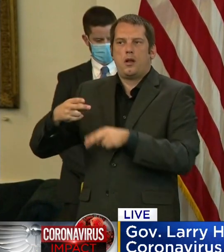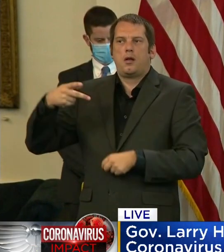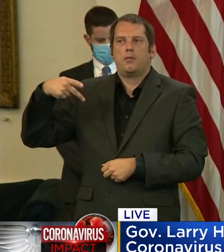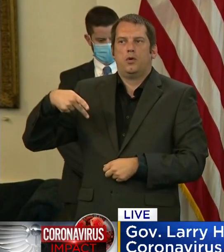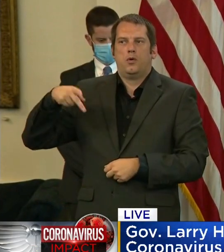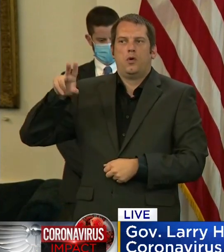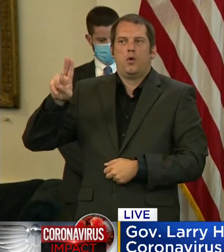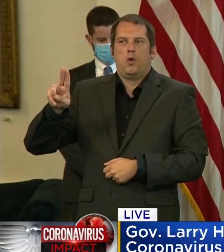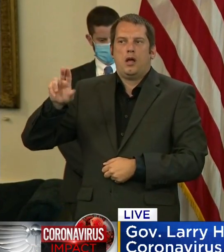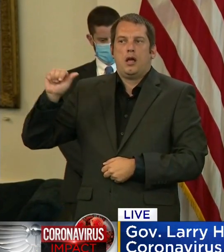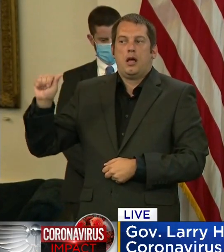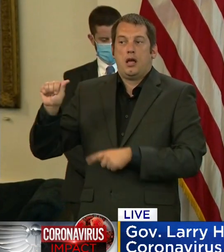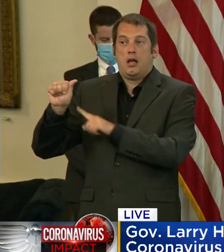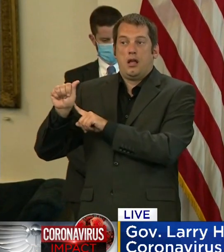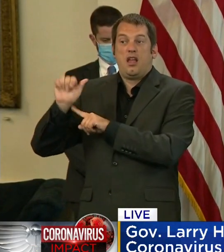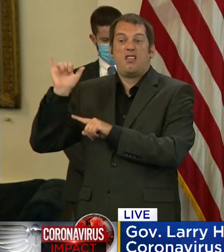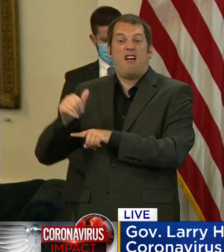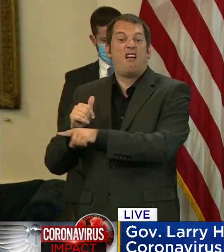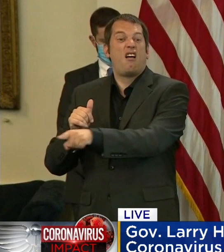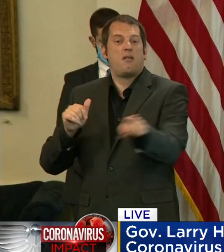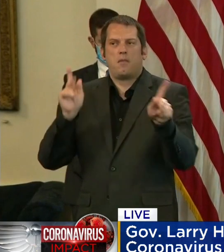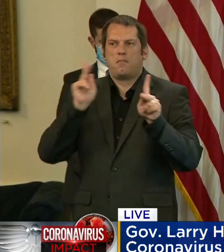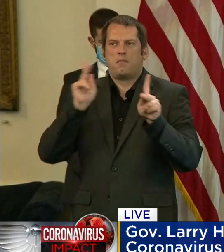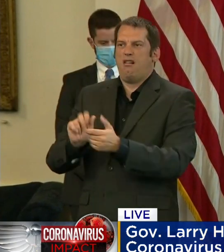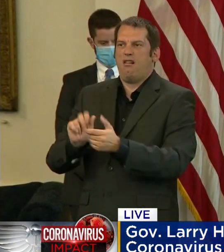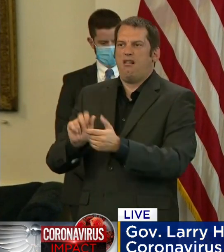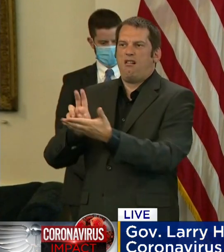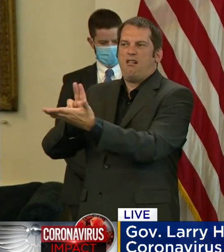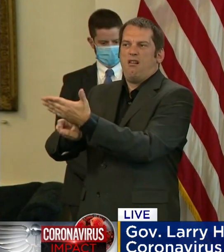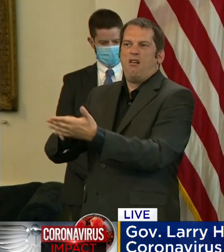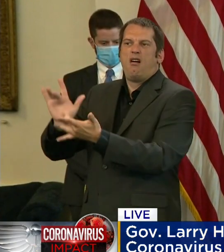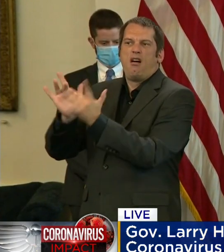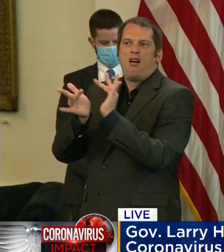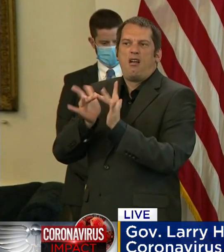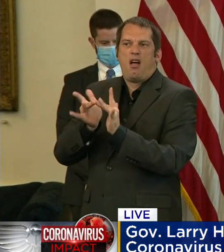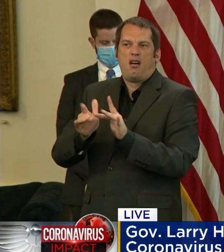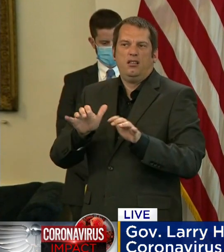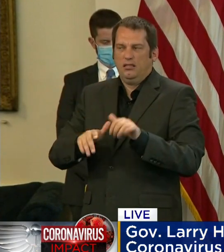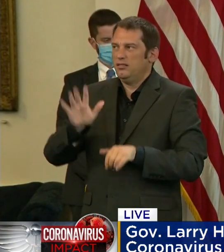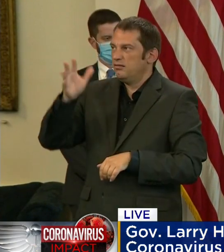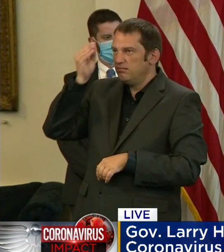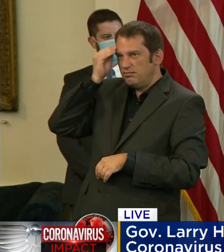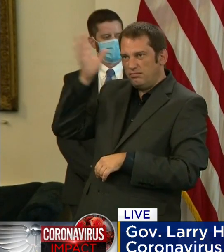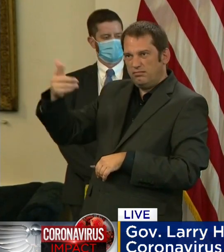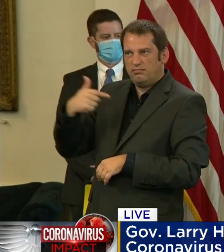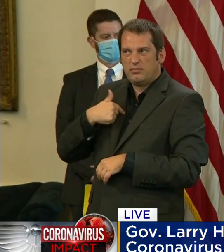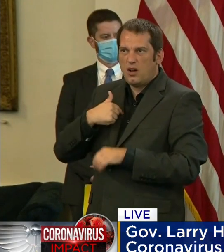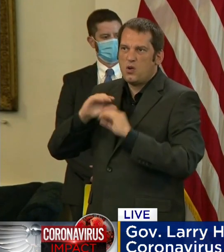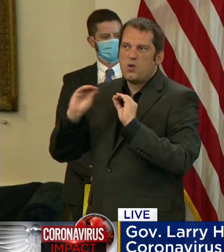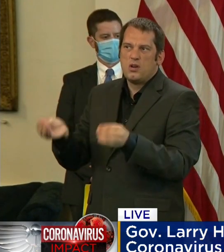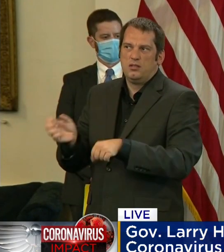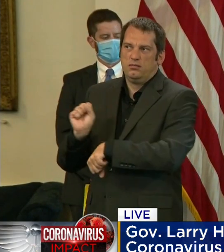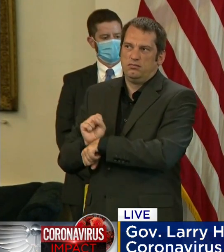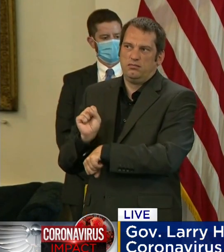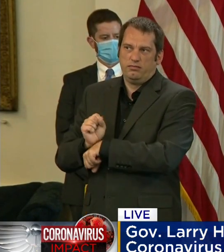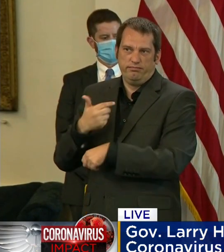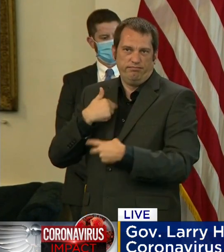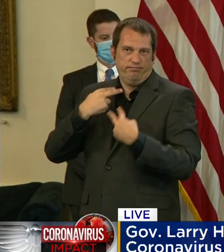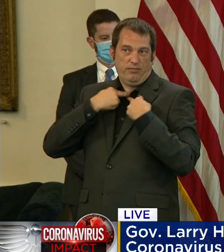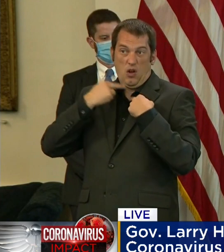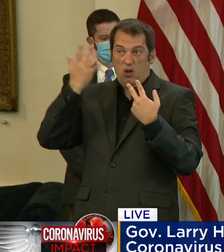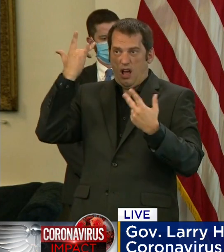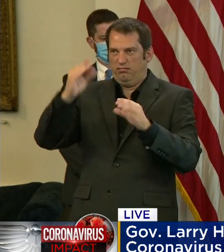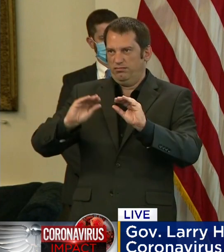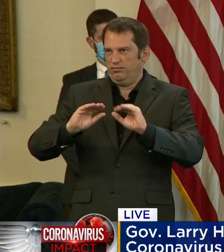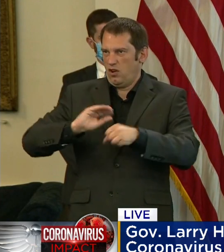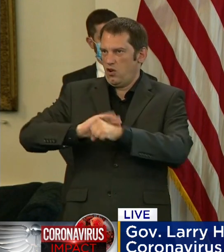coronavirus, eliminating the employer check and balance that exists under the regular state UI program and increasing the potential for fraud.